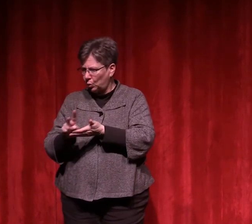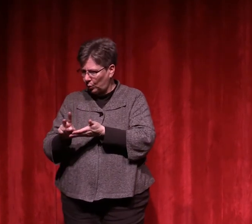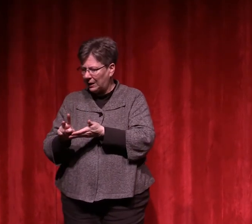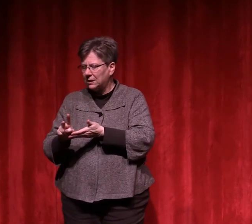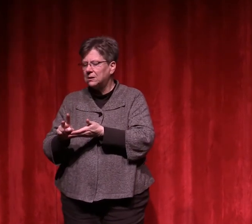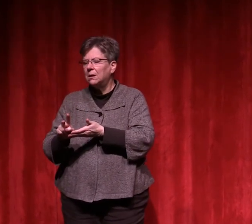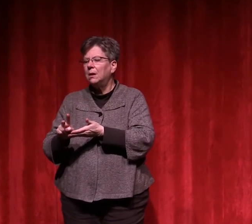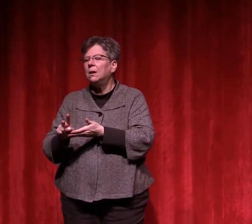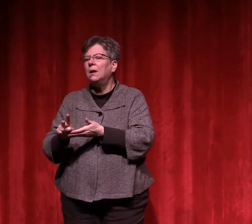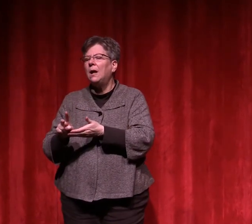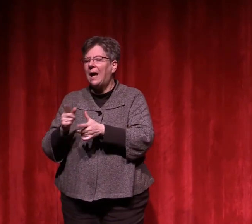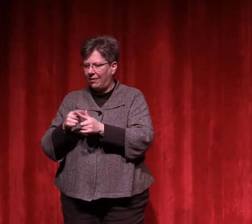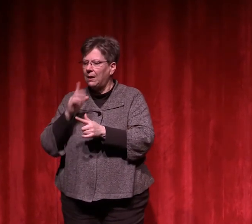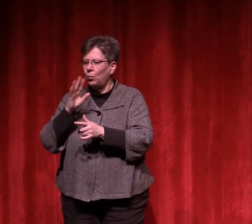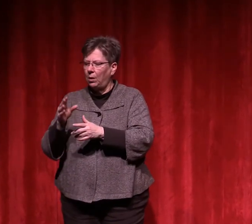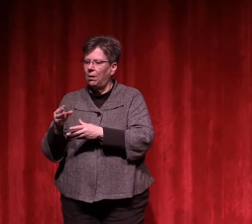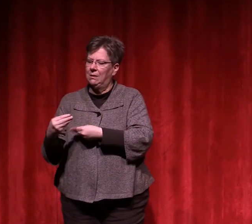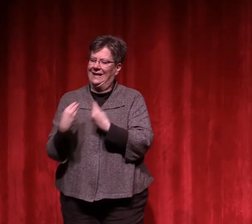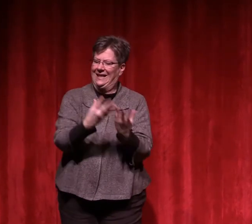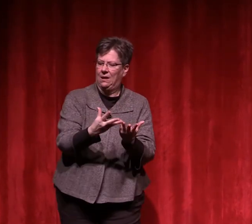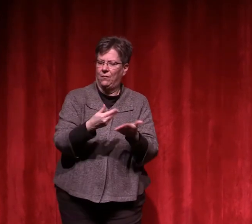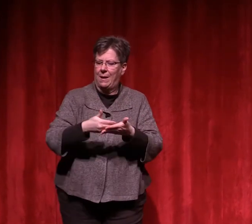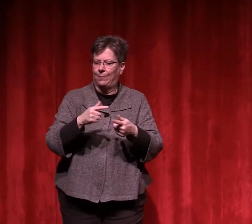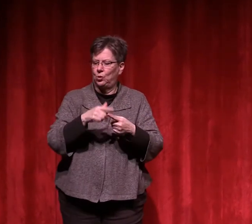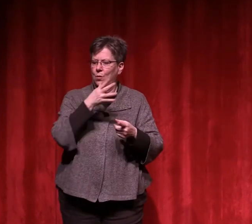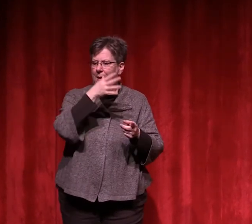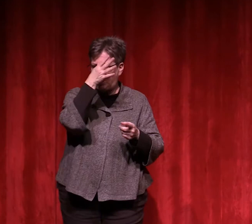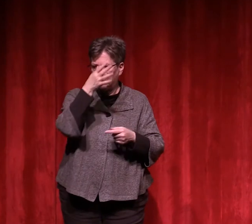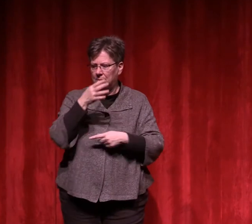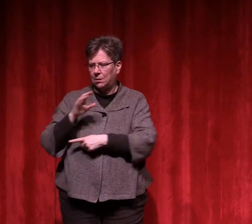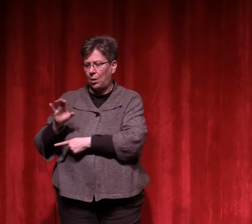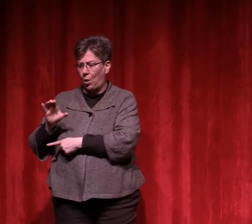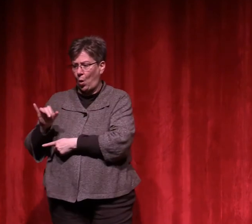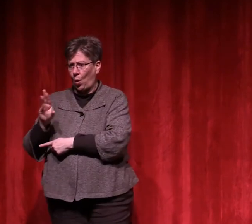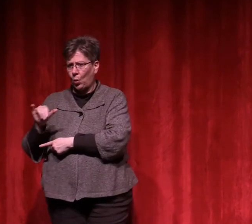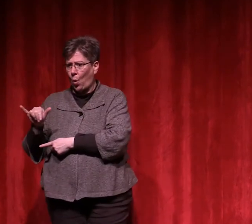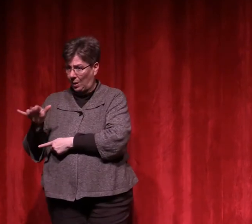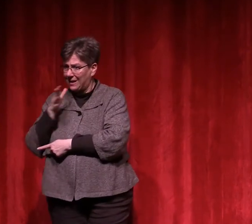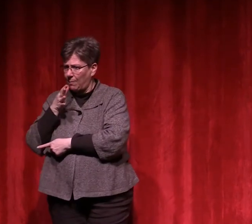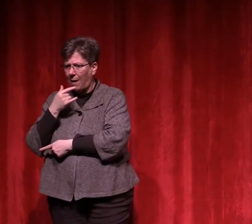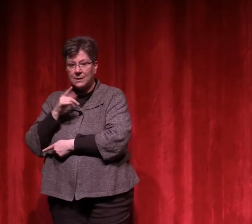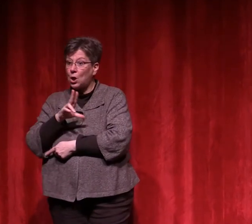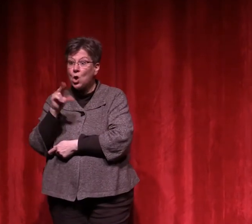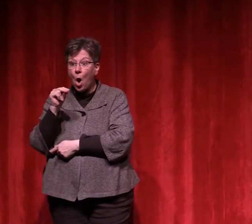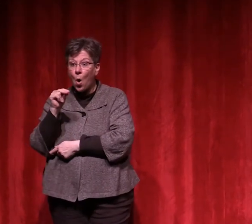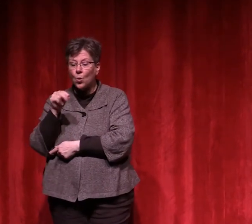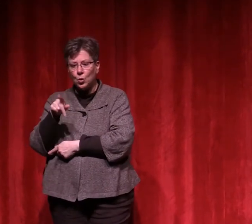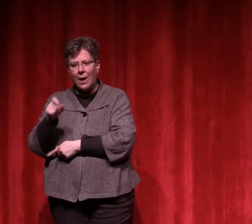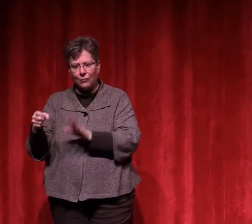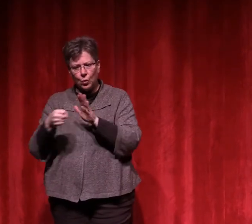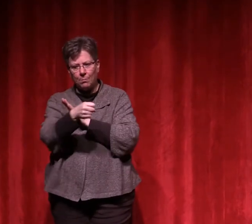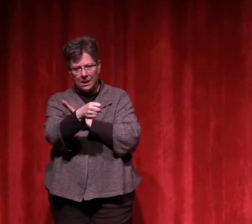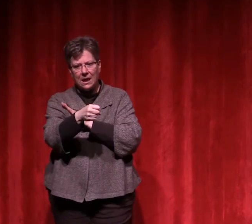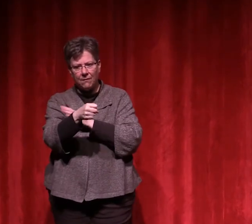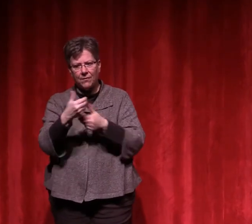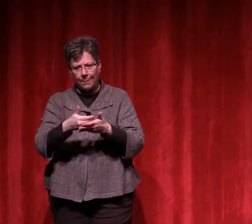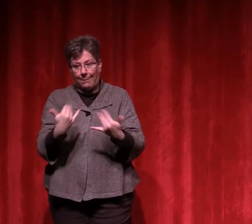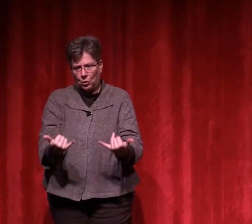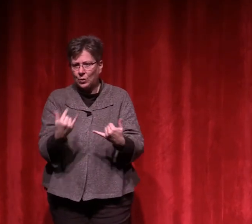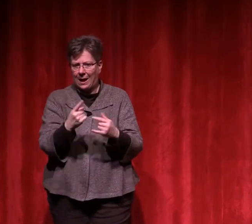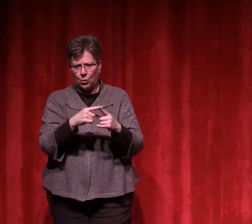well, 2 or 3 weeks from now. And Corey said, no, no, you got to place her today. And she said, no, we don't do that. The agencies keep the baby for